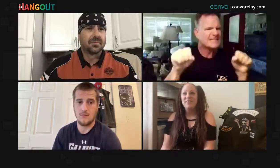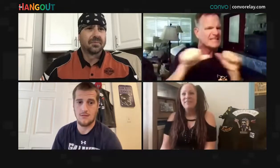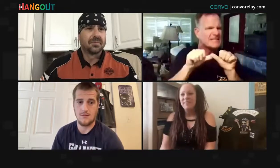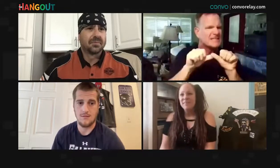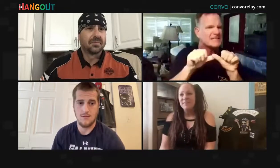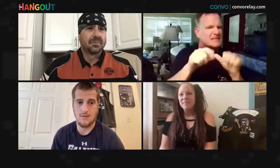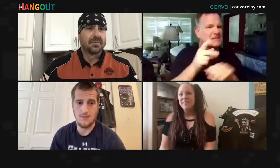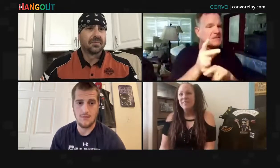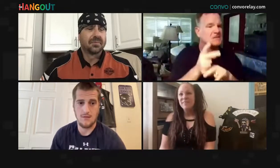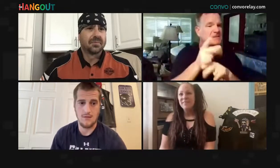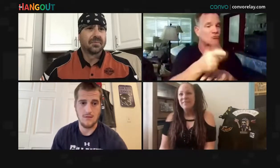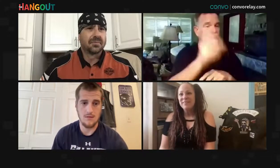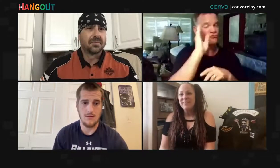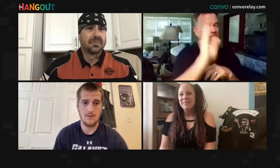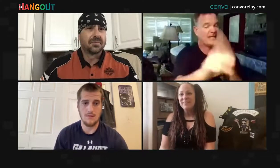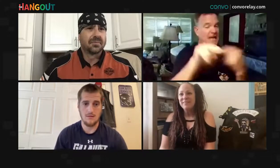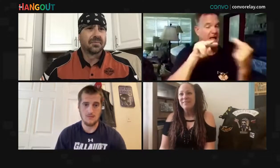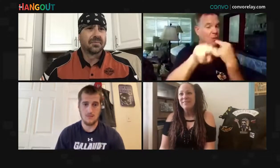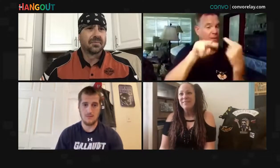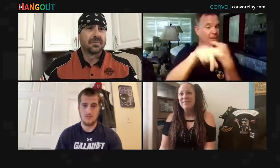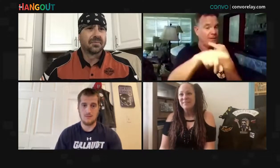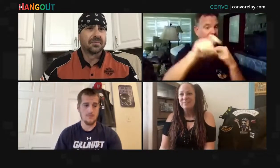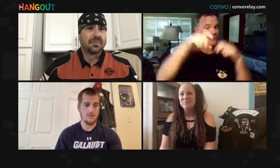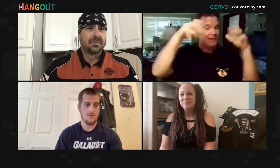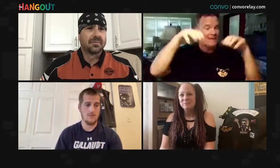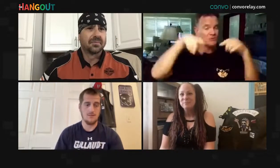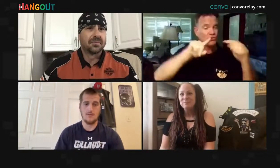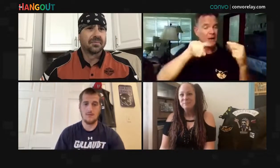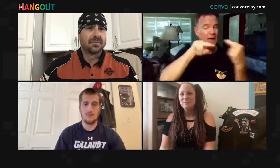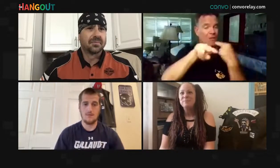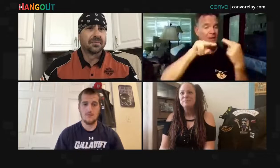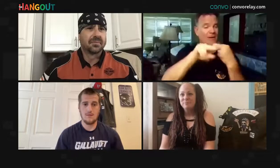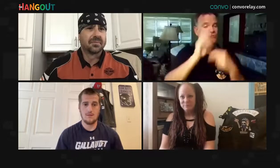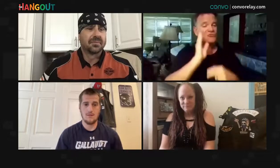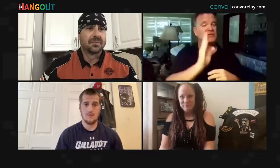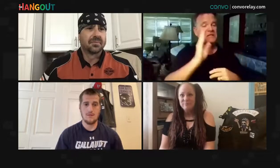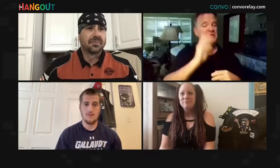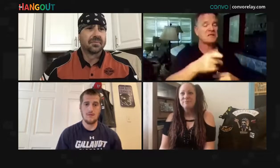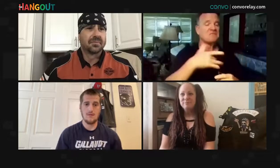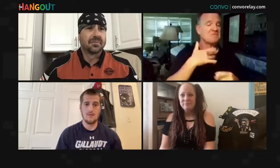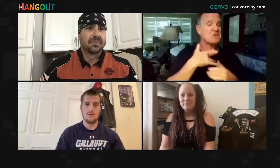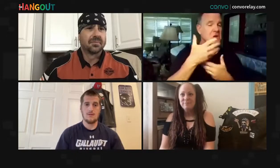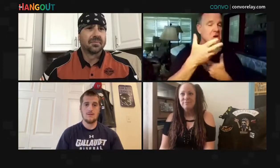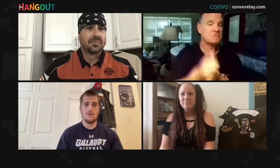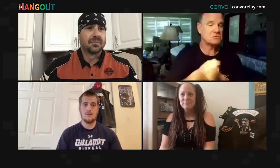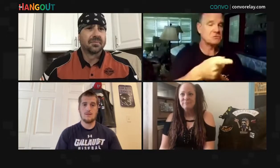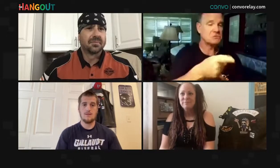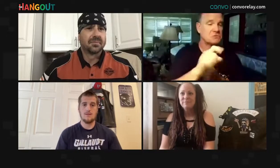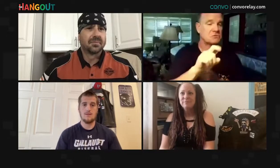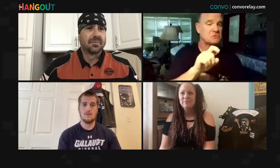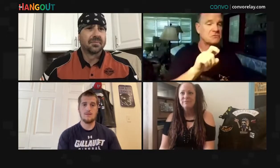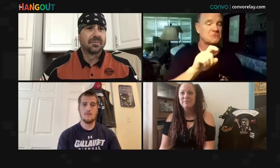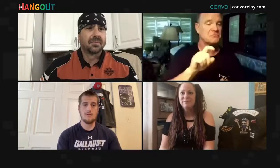for the rain to clear, and then going forward? And can you tell me why you decided to keep going through the rain? Did you feel